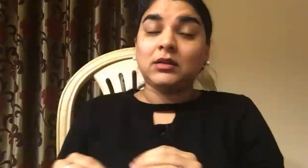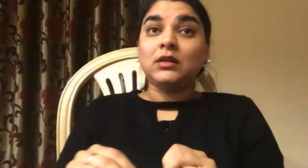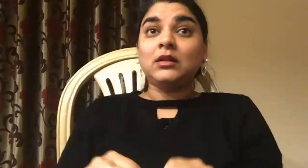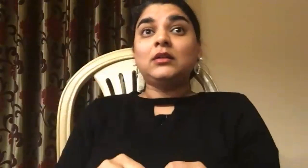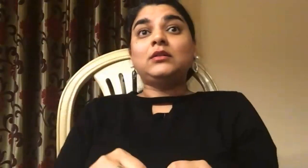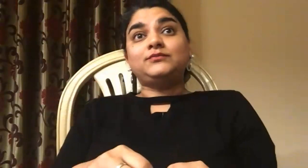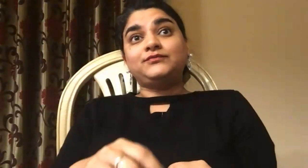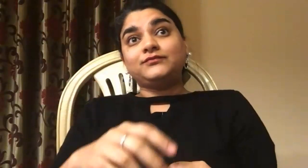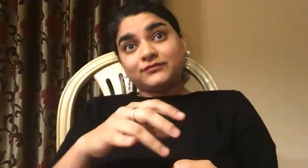And